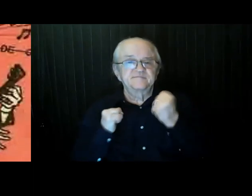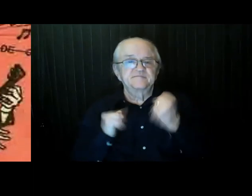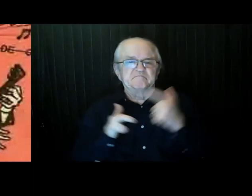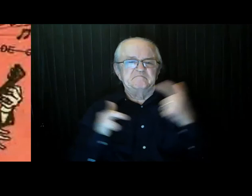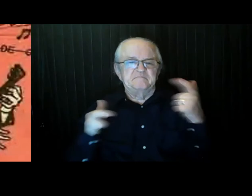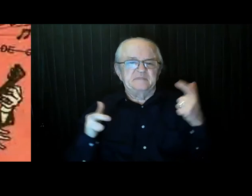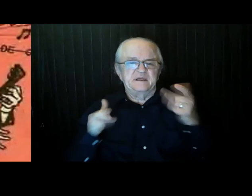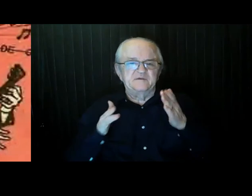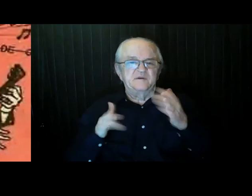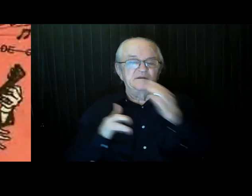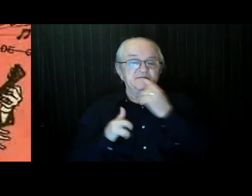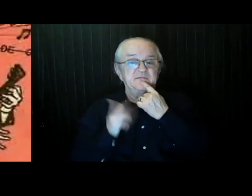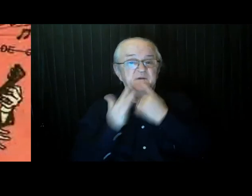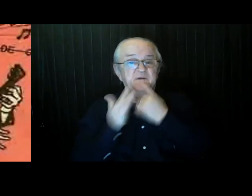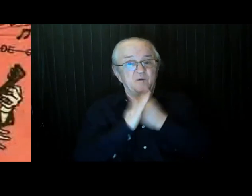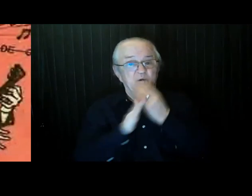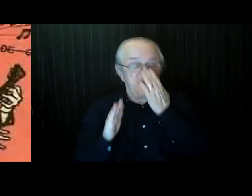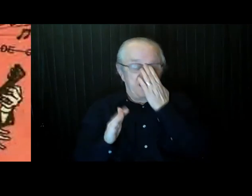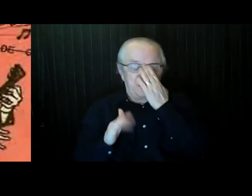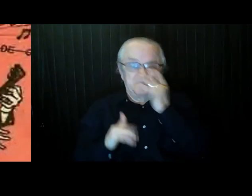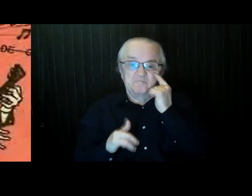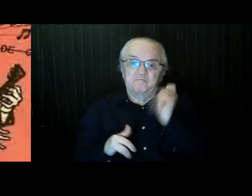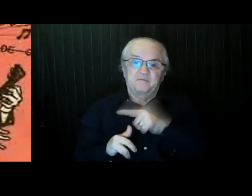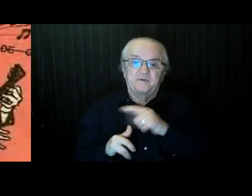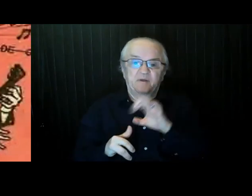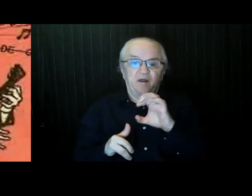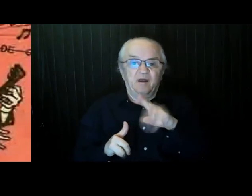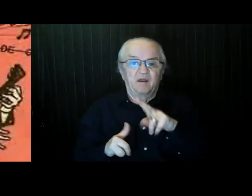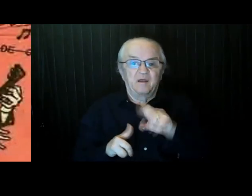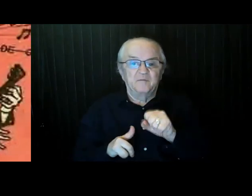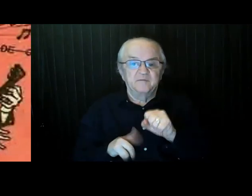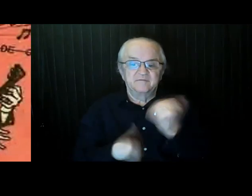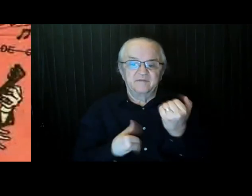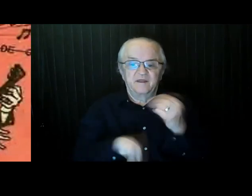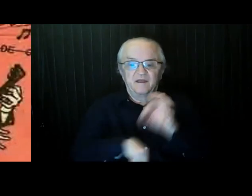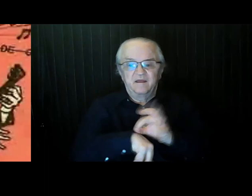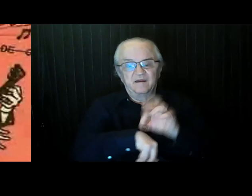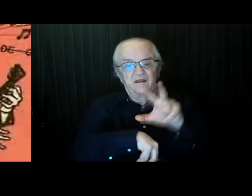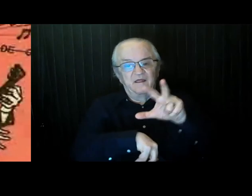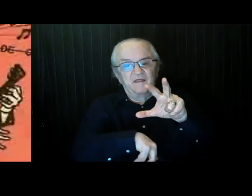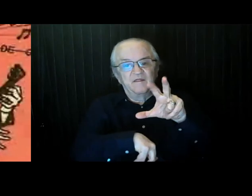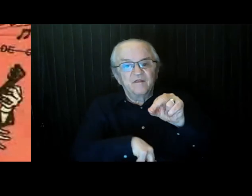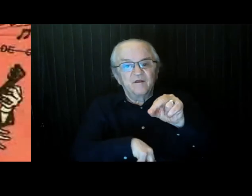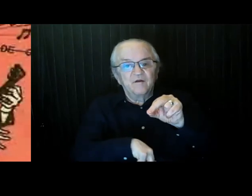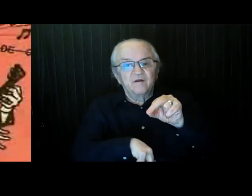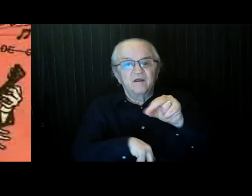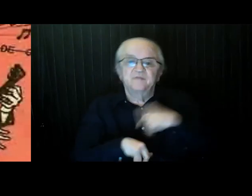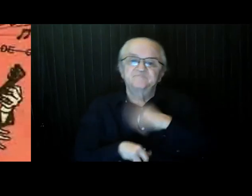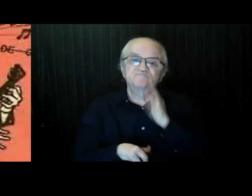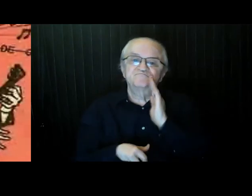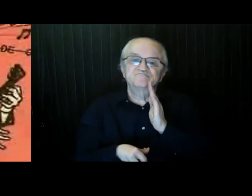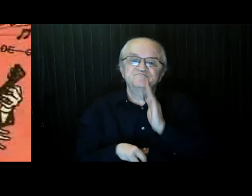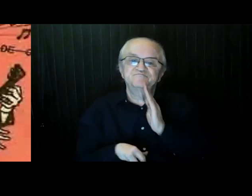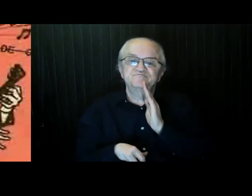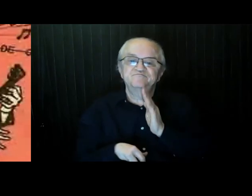I take a right, I would see some clubs and stuff. So I turn, it's 9:30 now. And I'm heading down this boulevard. I forget what they